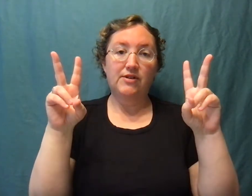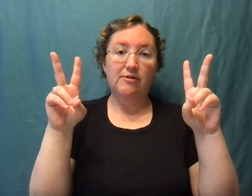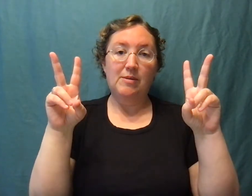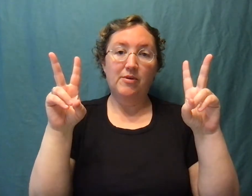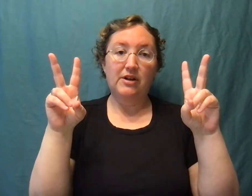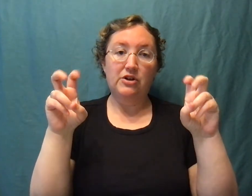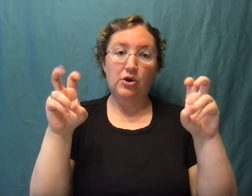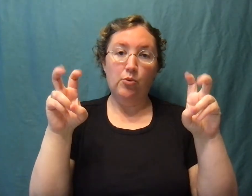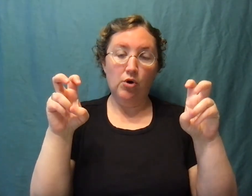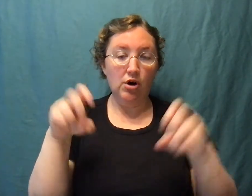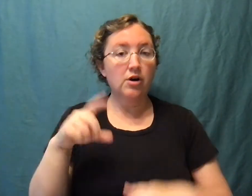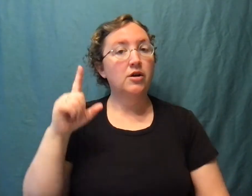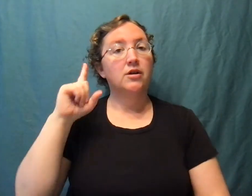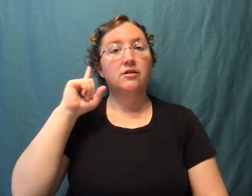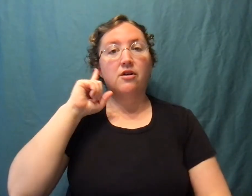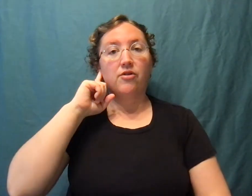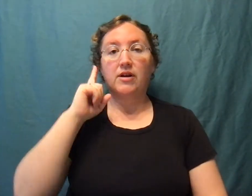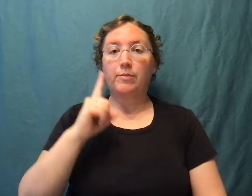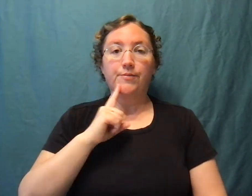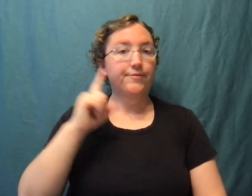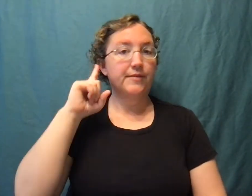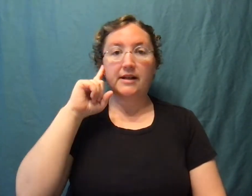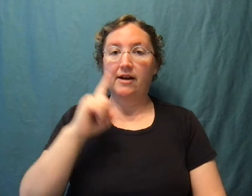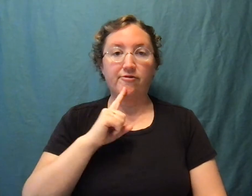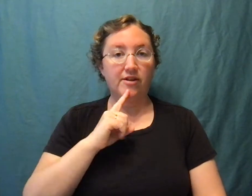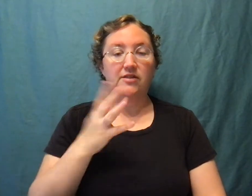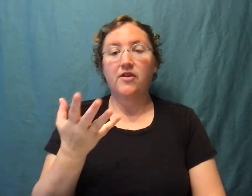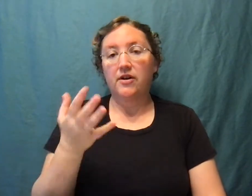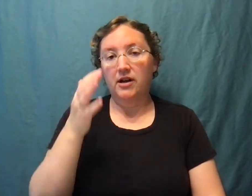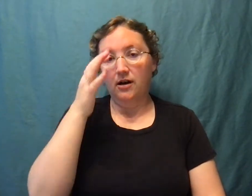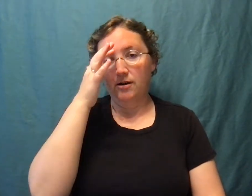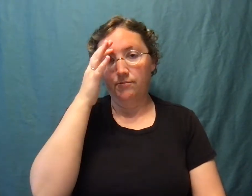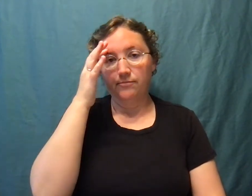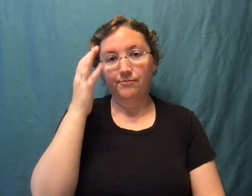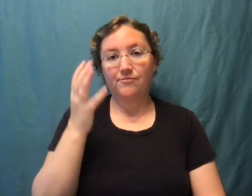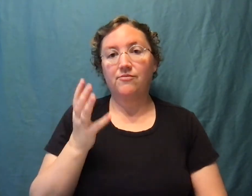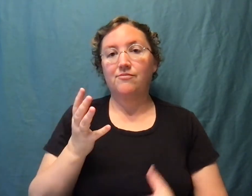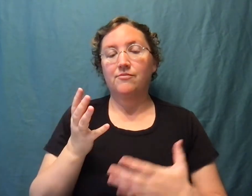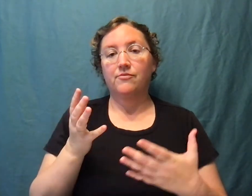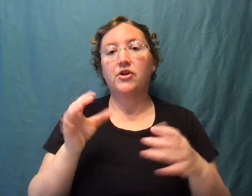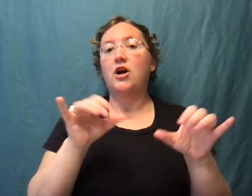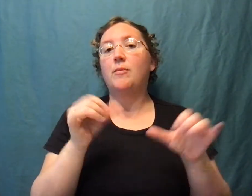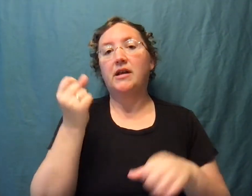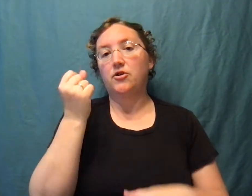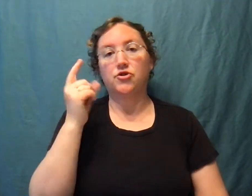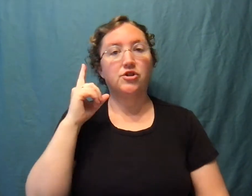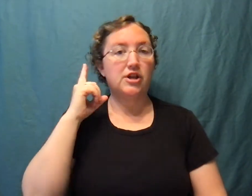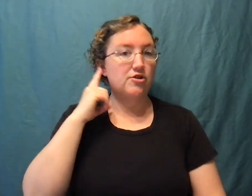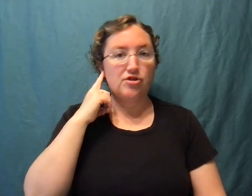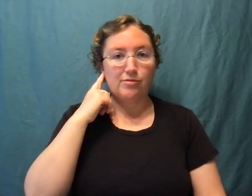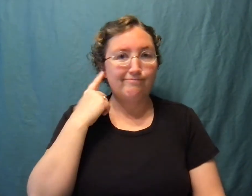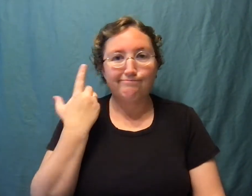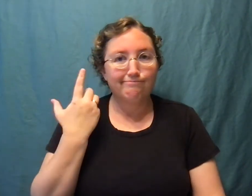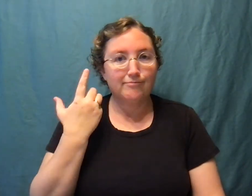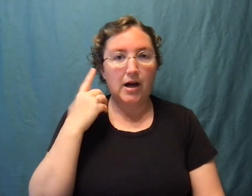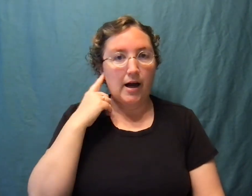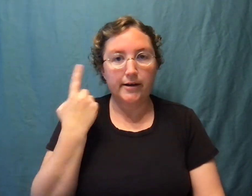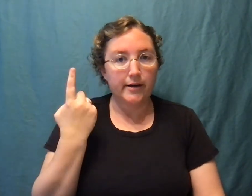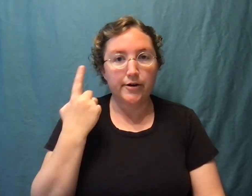people that don't work. So deaf, it's a very commonly understood gesture too. I didn't hear you, I